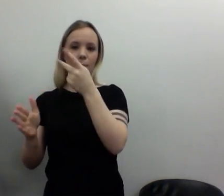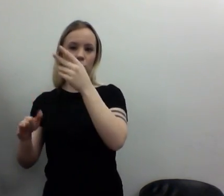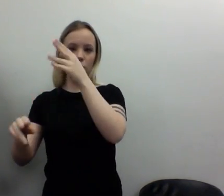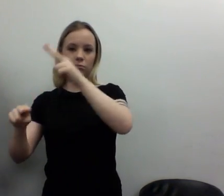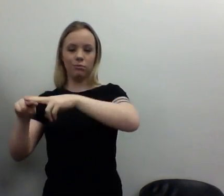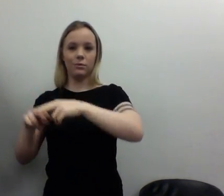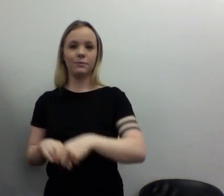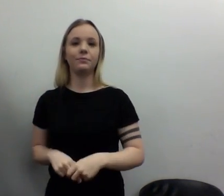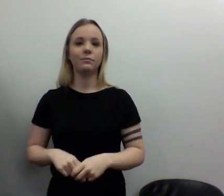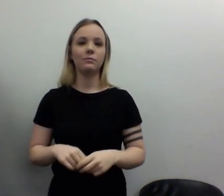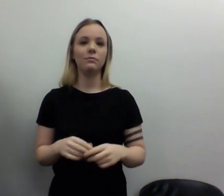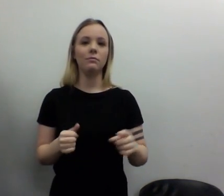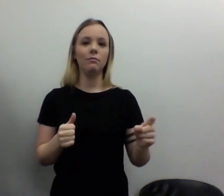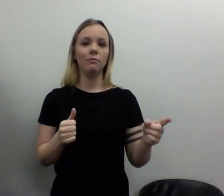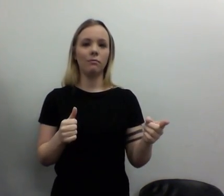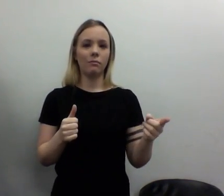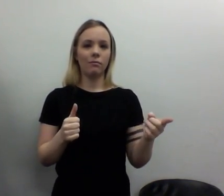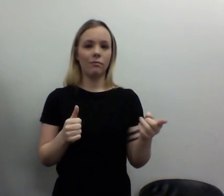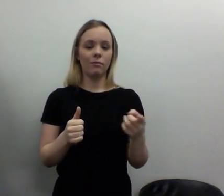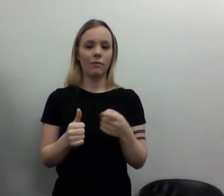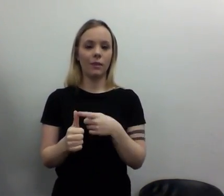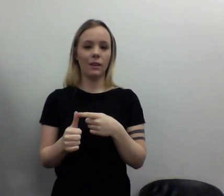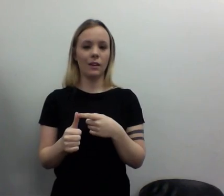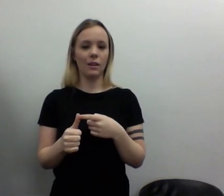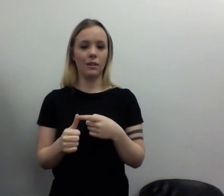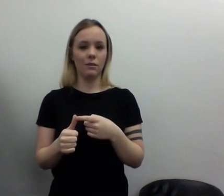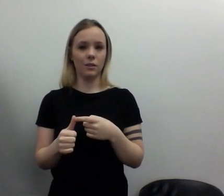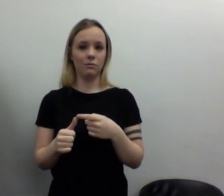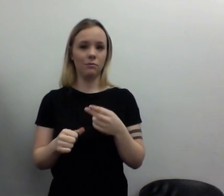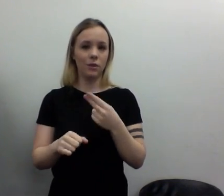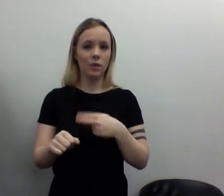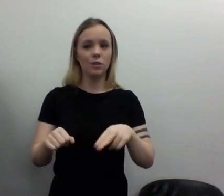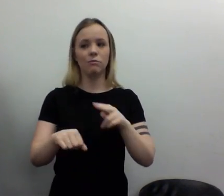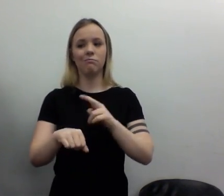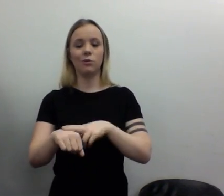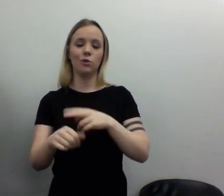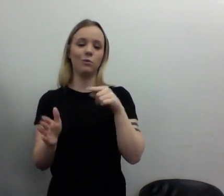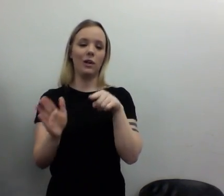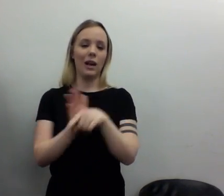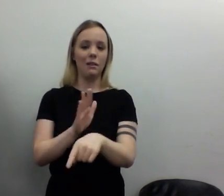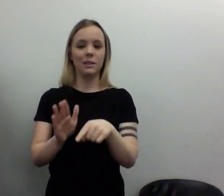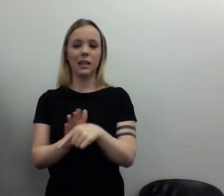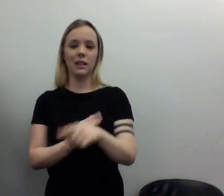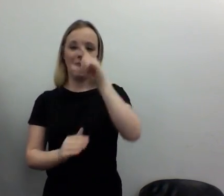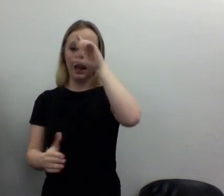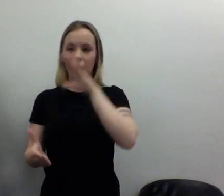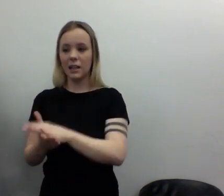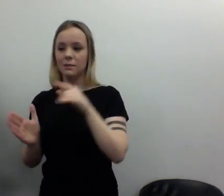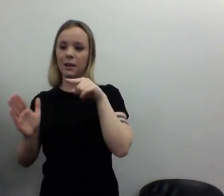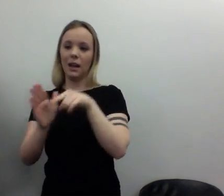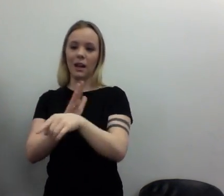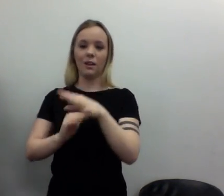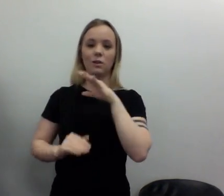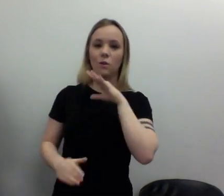normal base those normal homicides. The husband killing his wife, as I say to my Swiss friends when I do this in Switzerland,